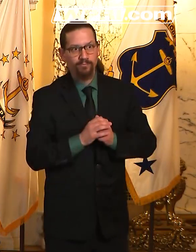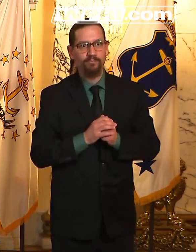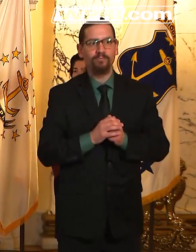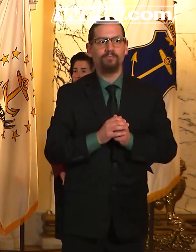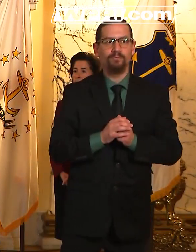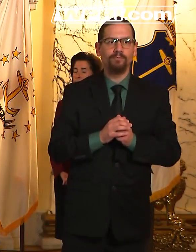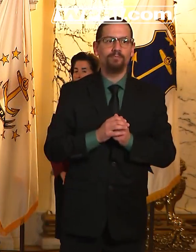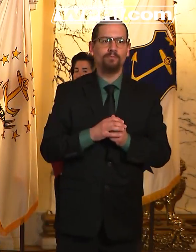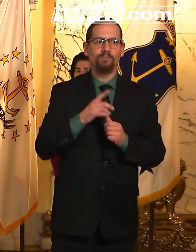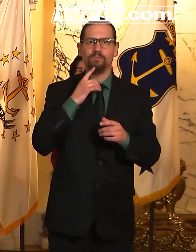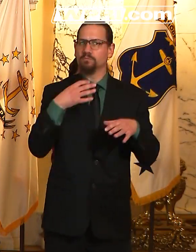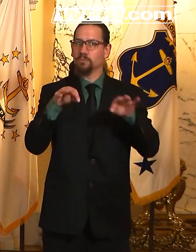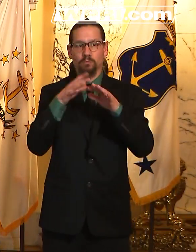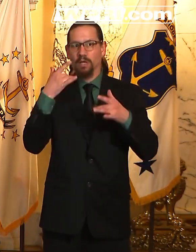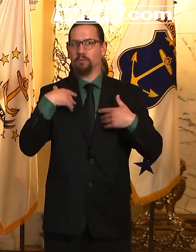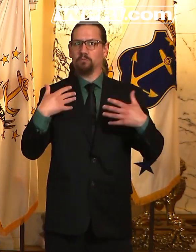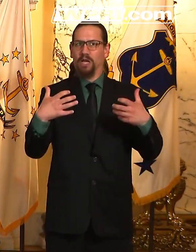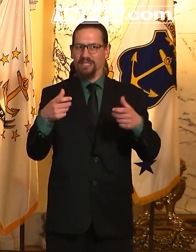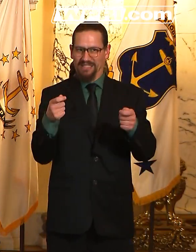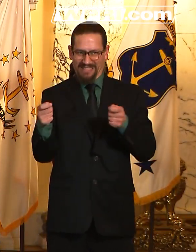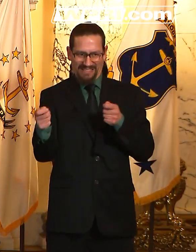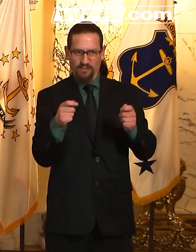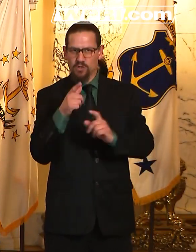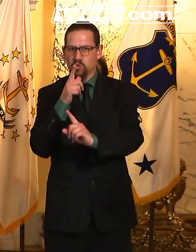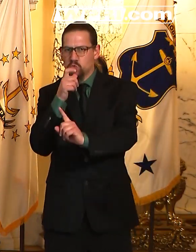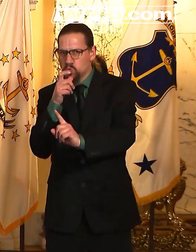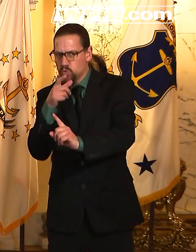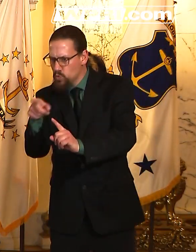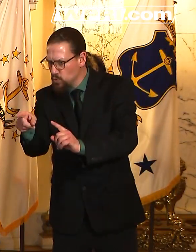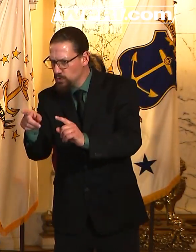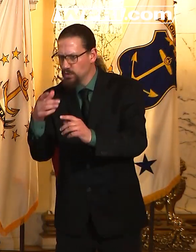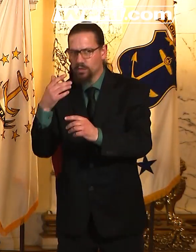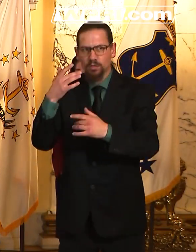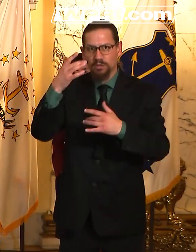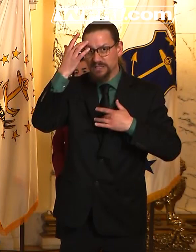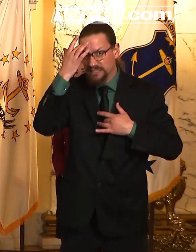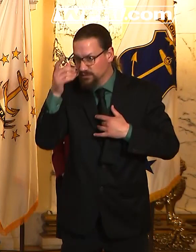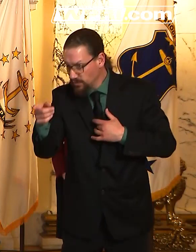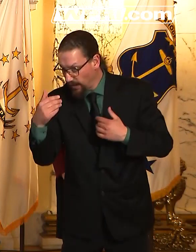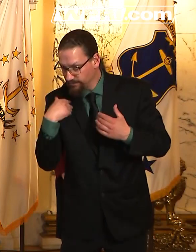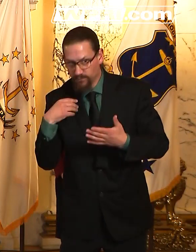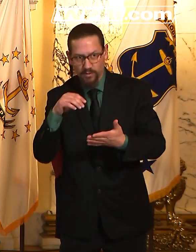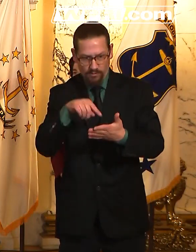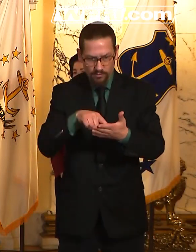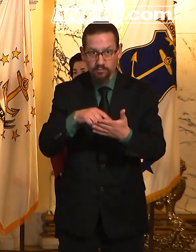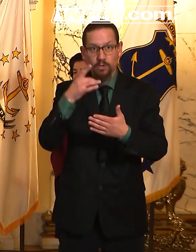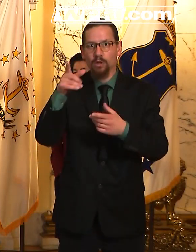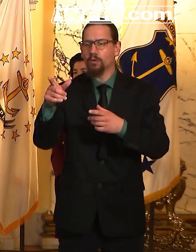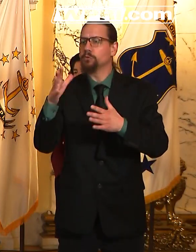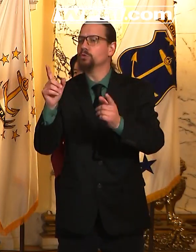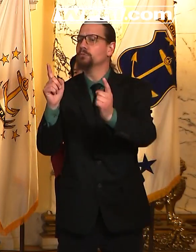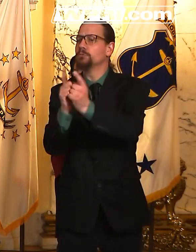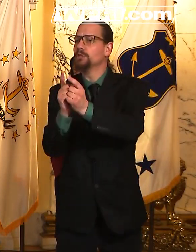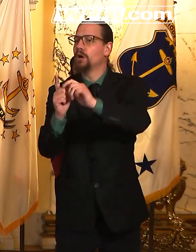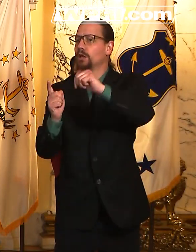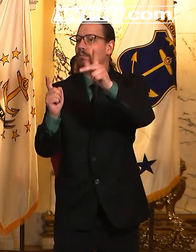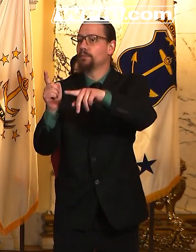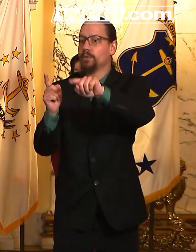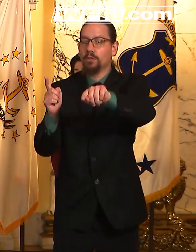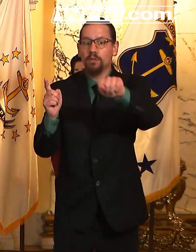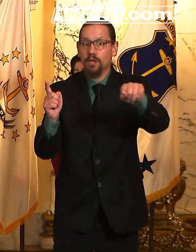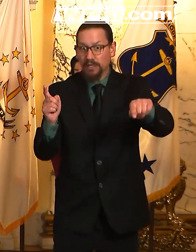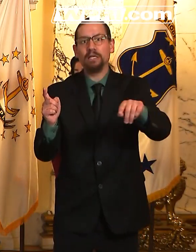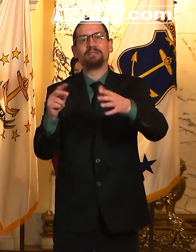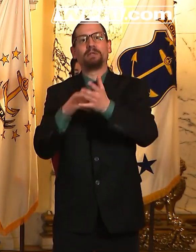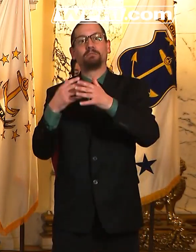this virus and prevent it from spreading to the next person. We have to make sure that we have a stable influx